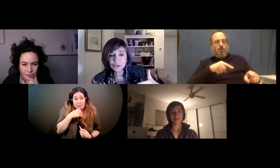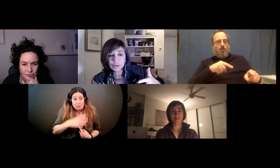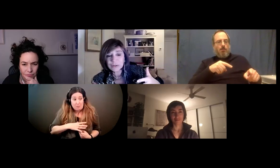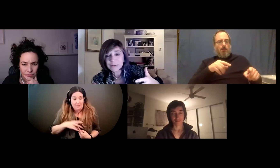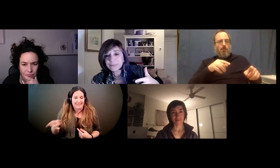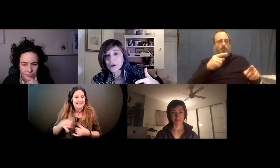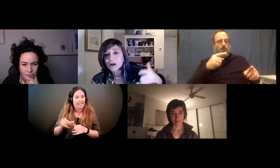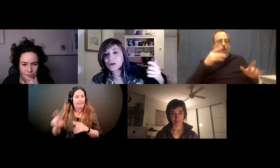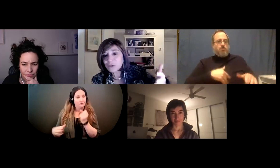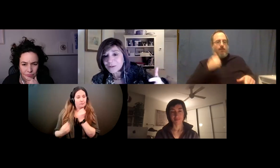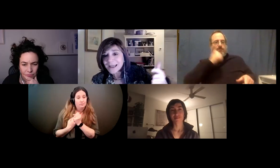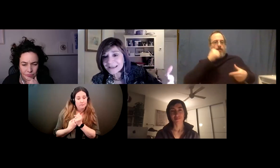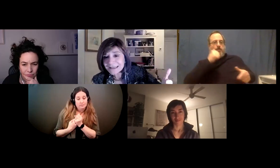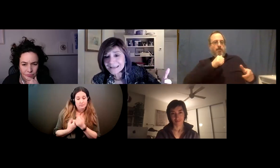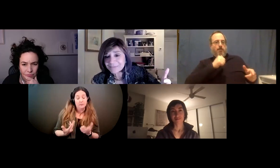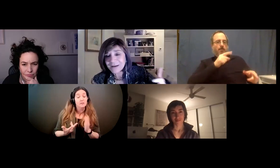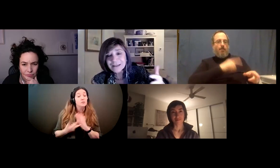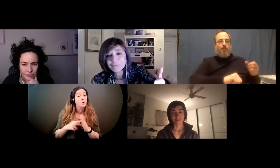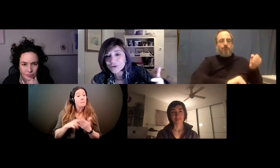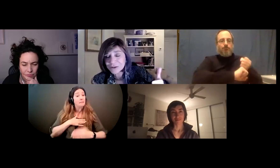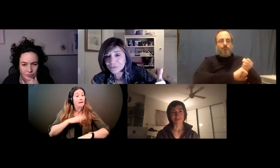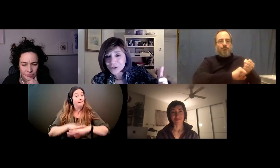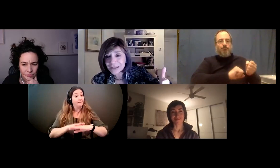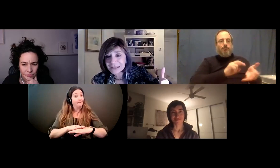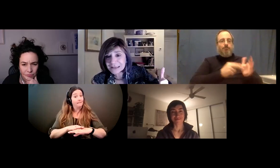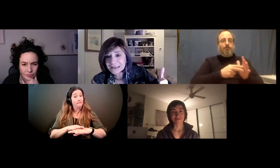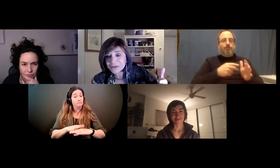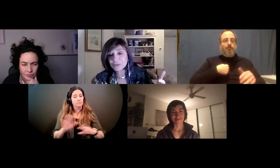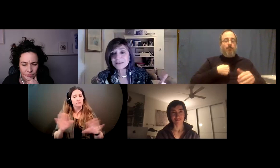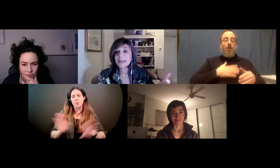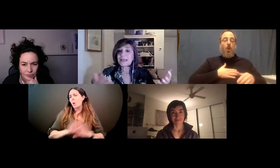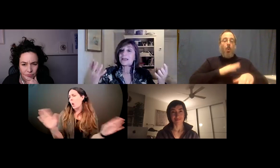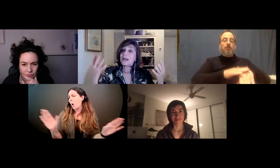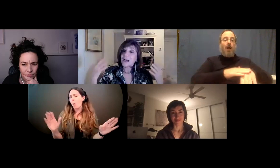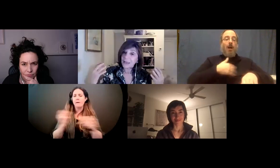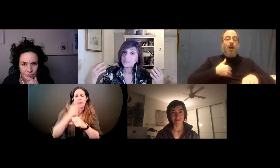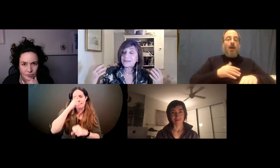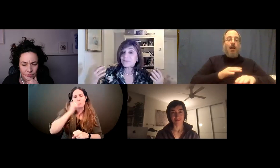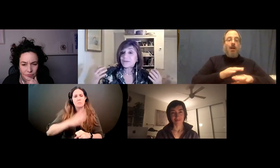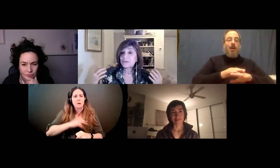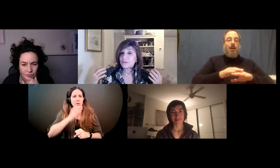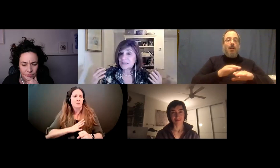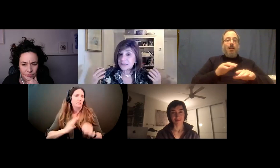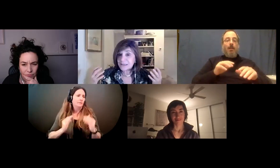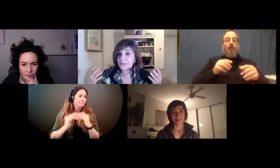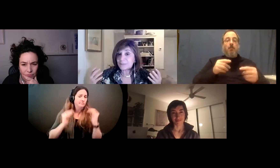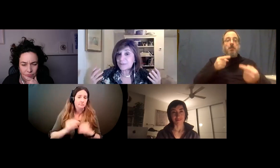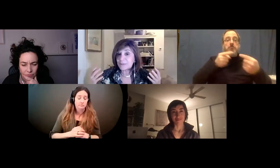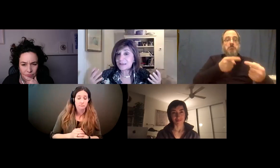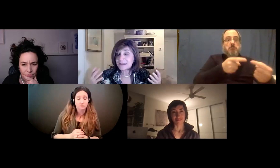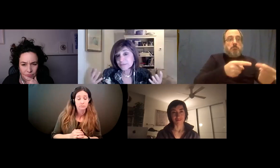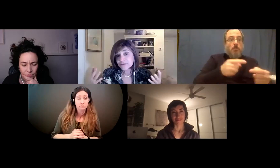not to argue against fighting for gender injustice. As you can say, I believe that this was done to